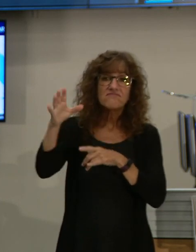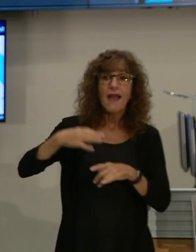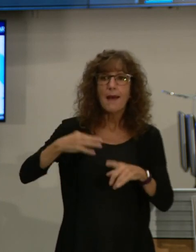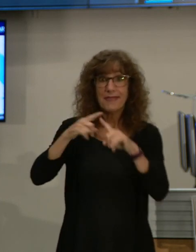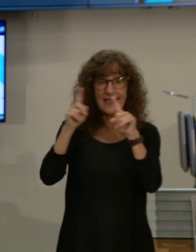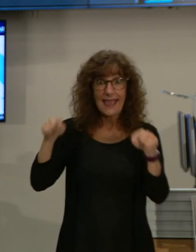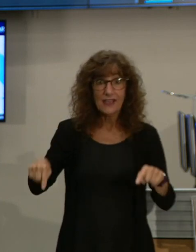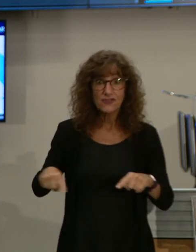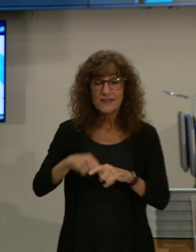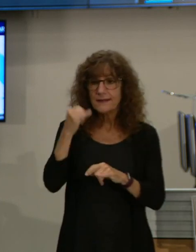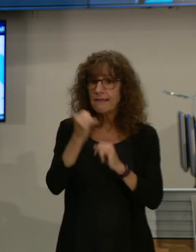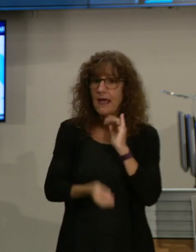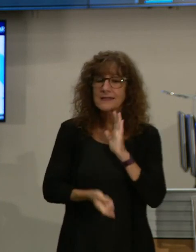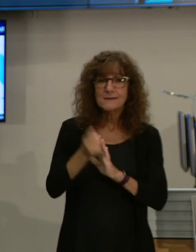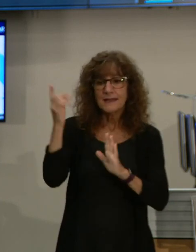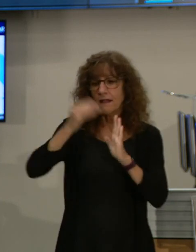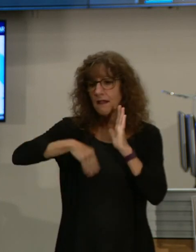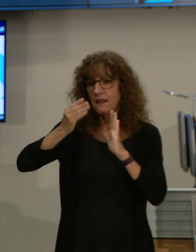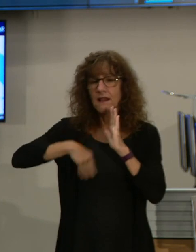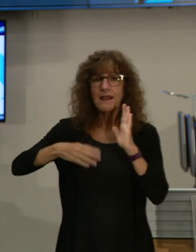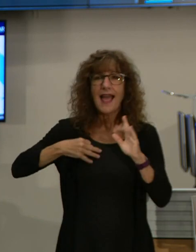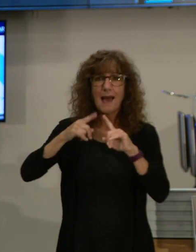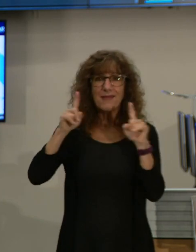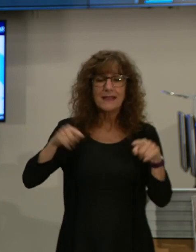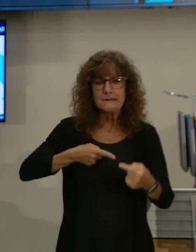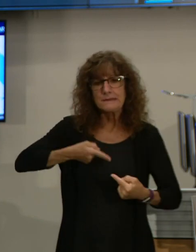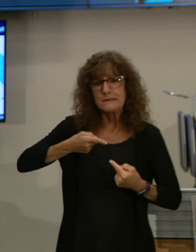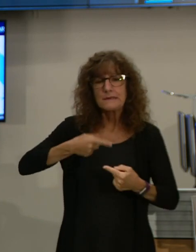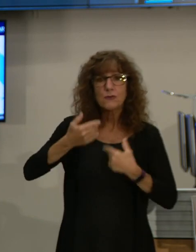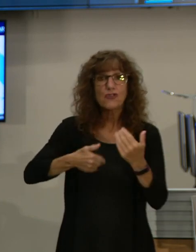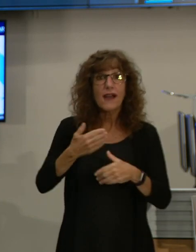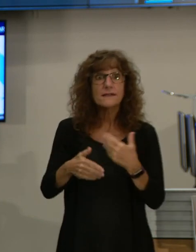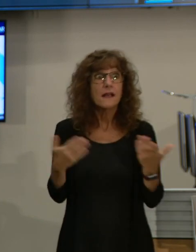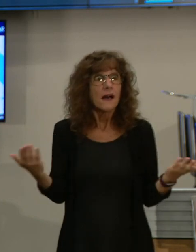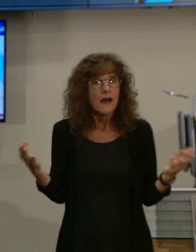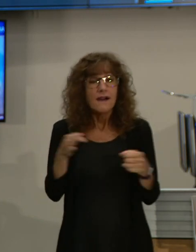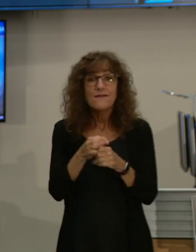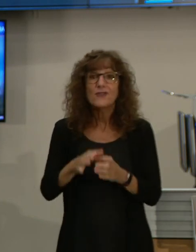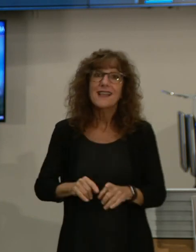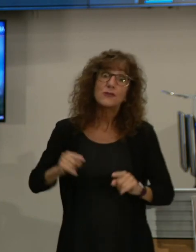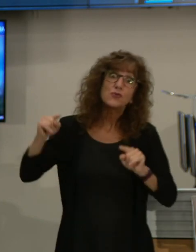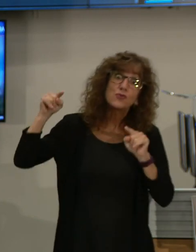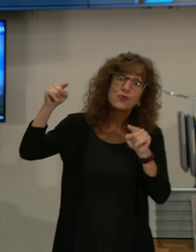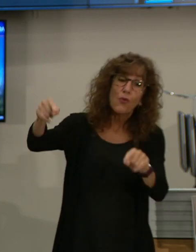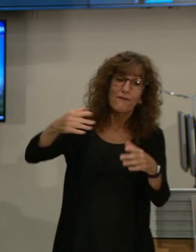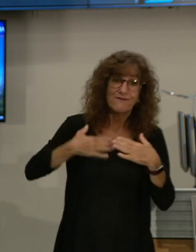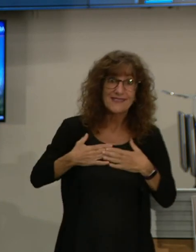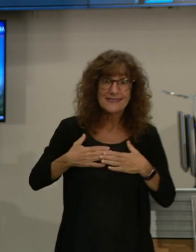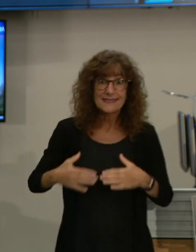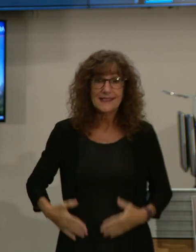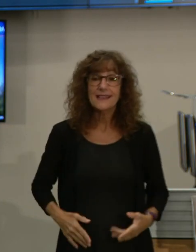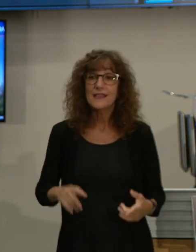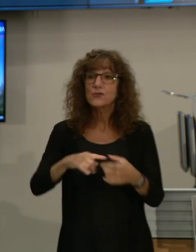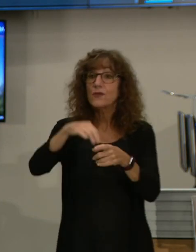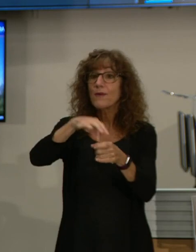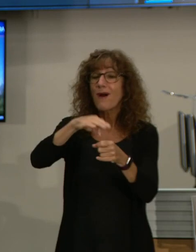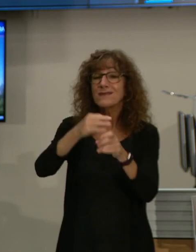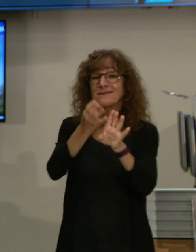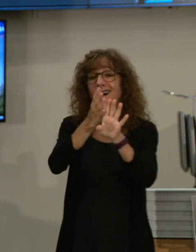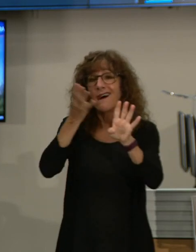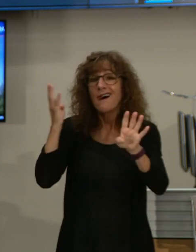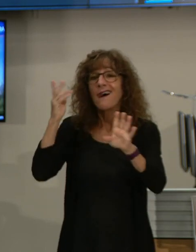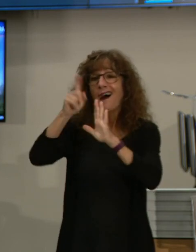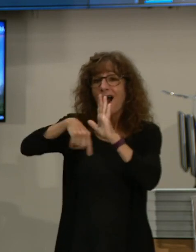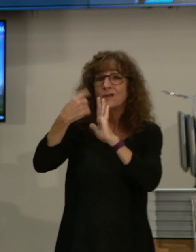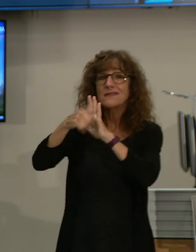the last-minute applications that they struggled to process, voters had to go to the polls anyway and stood in line for hours